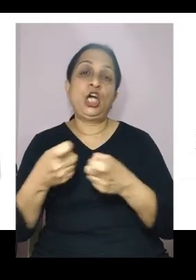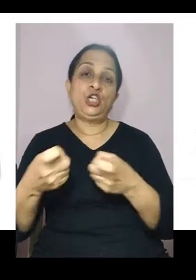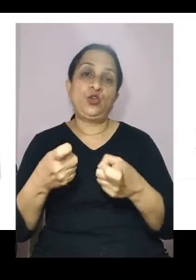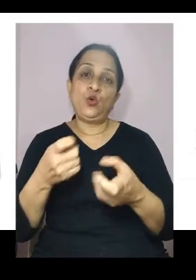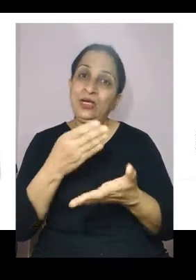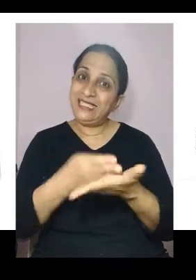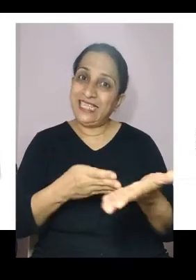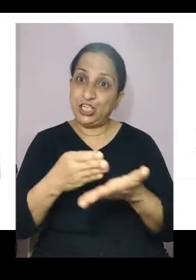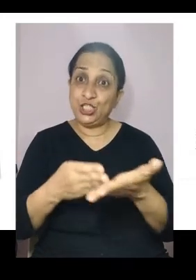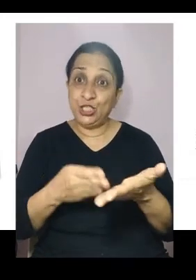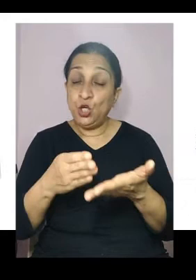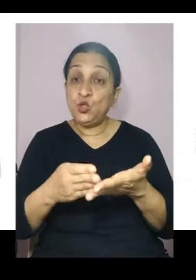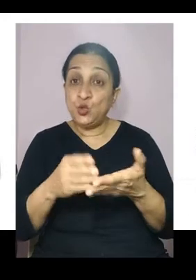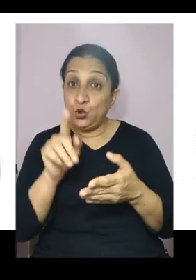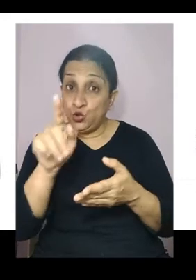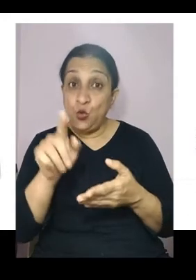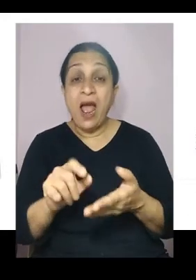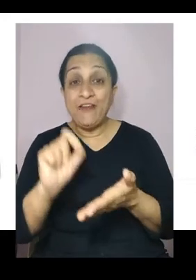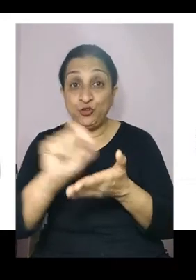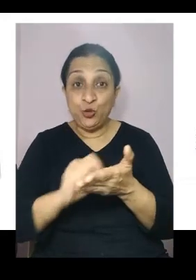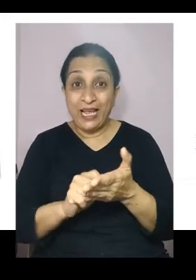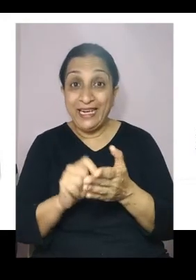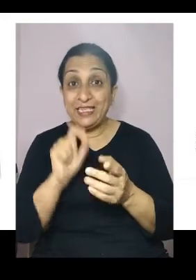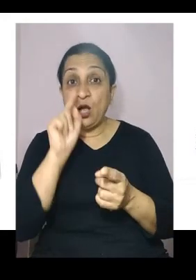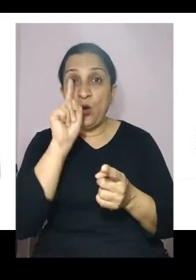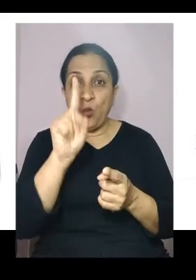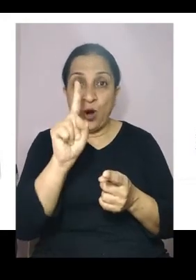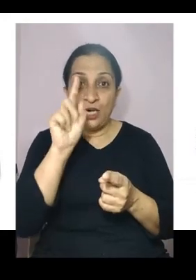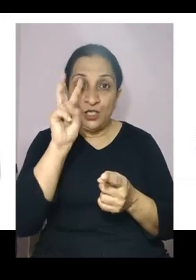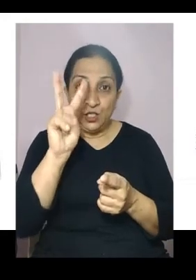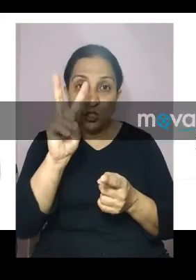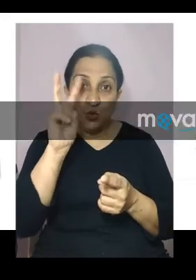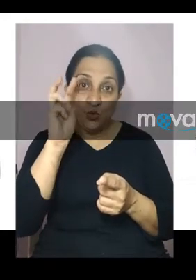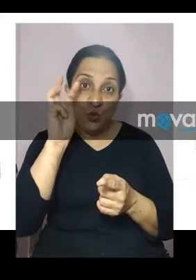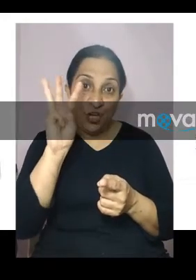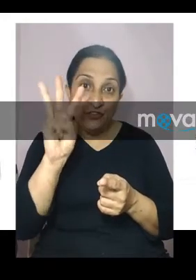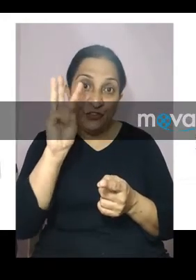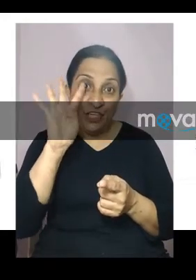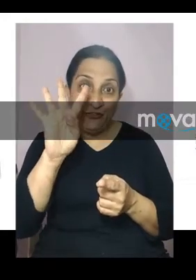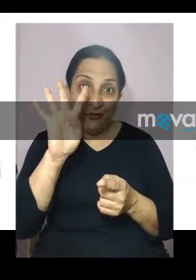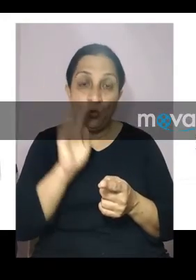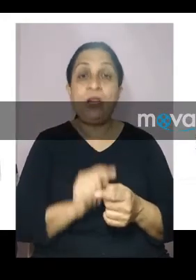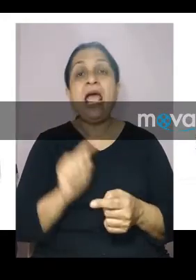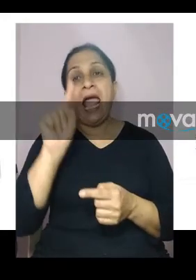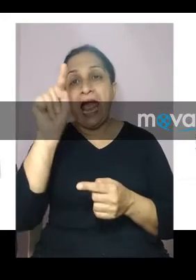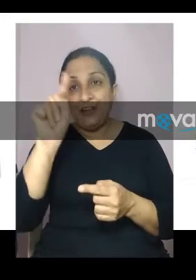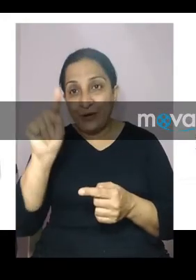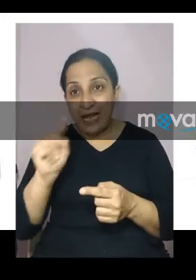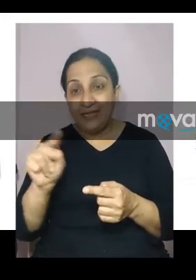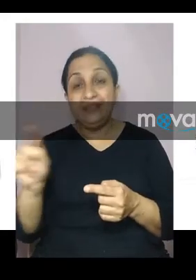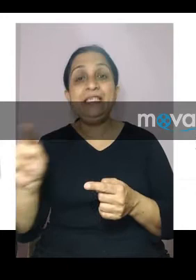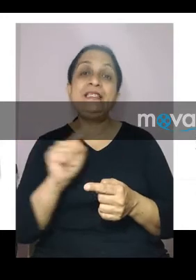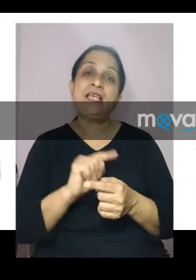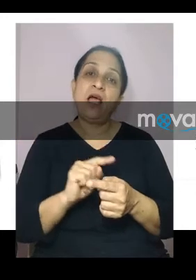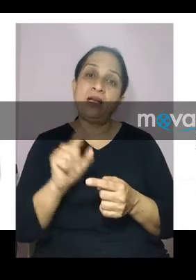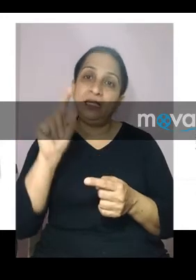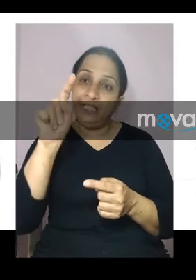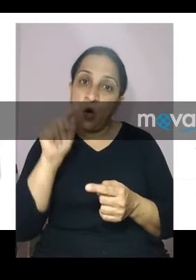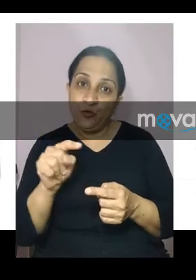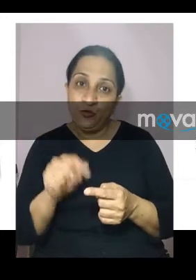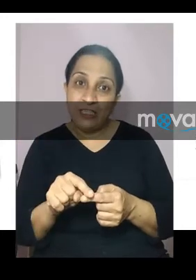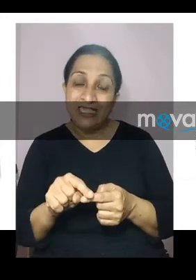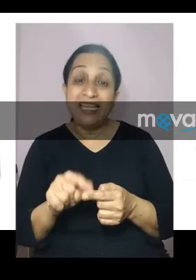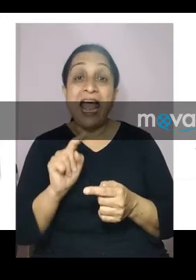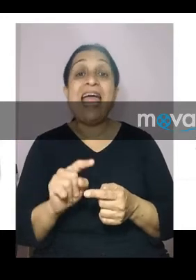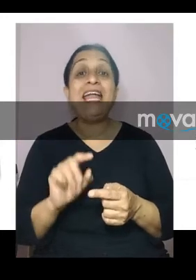the controller section. So you have to write 1, 2, 3, 4 and write these